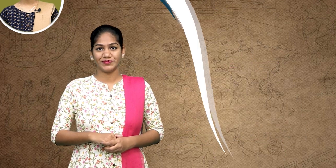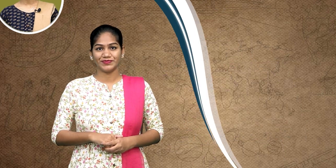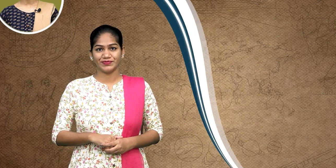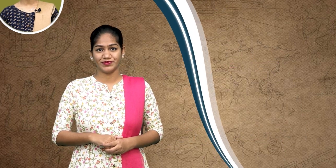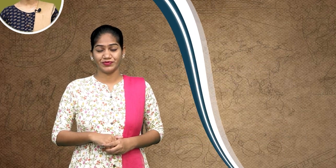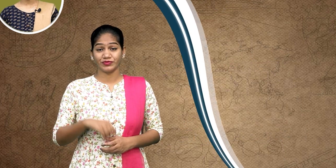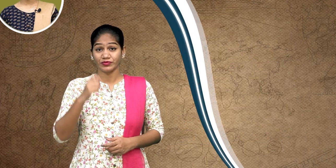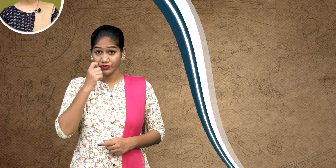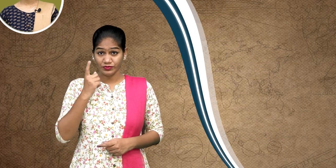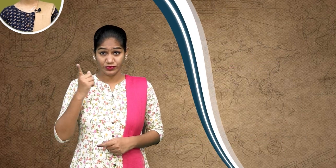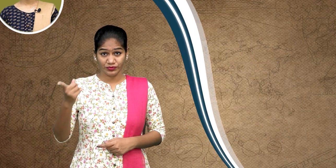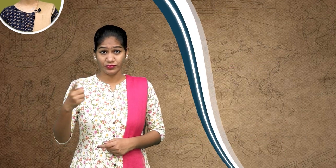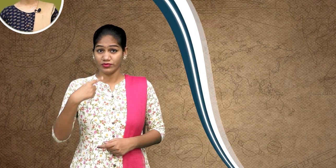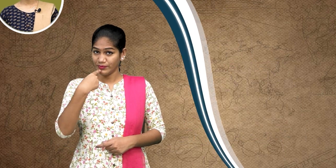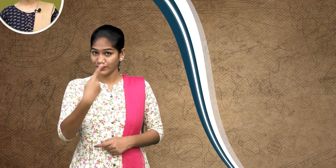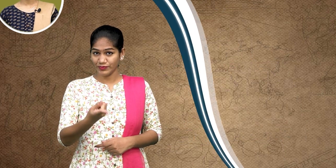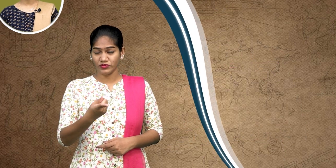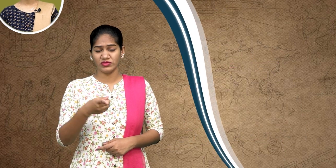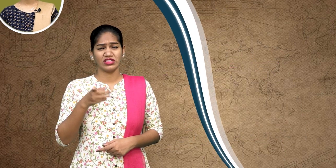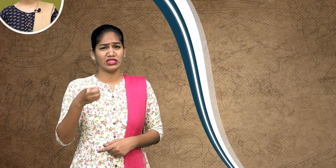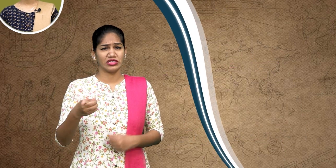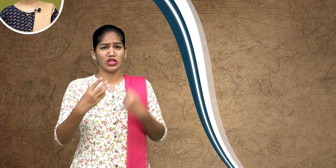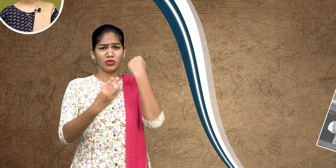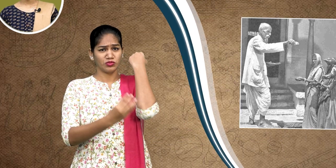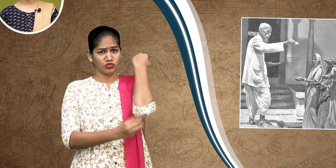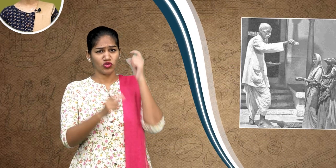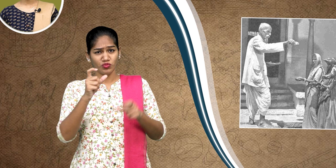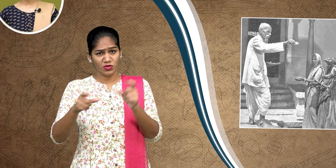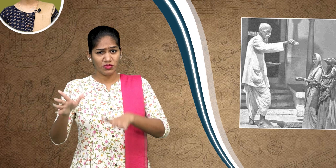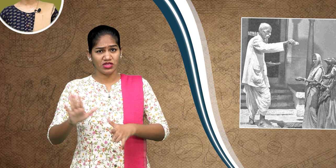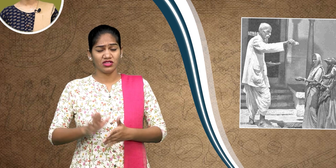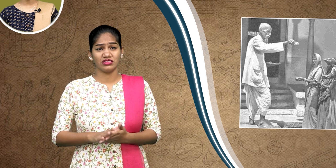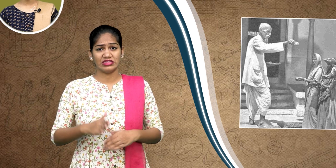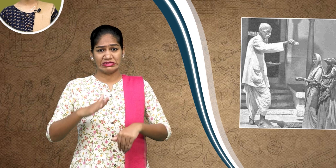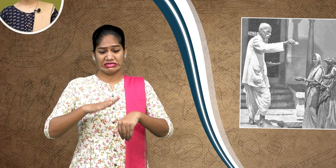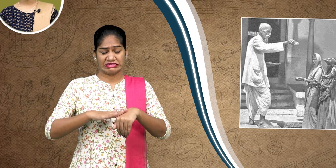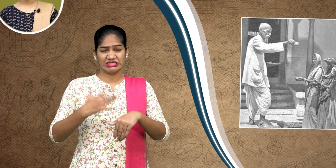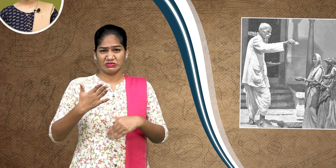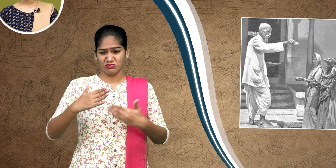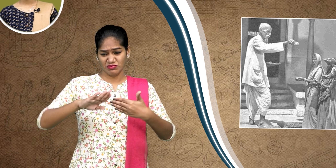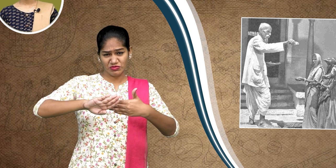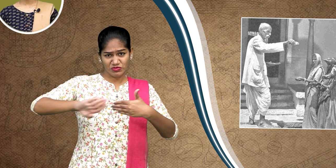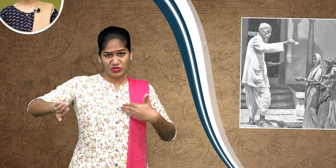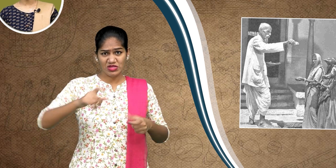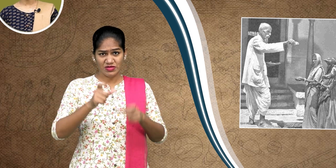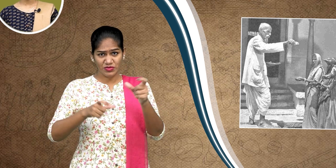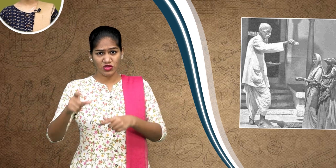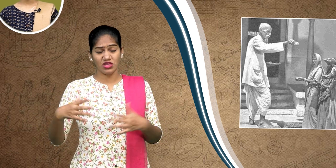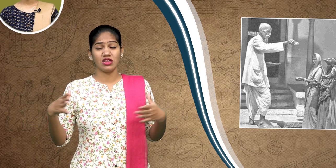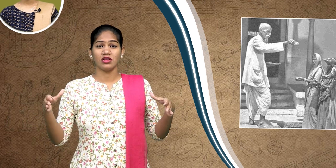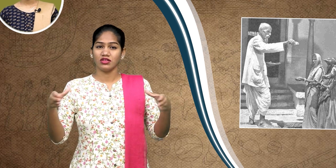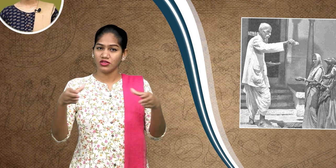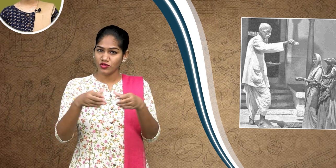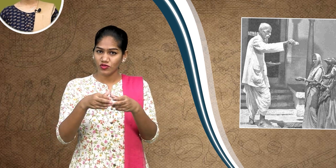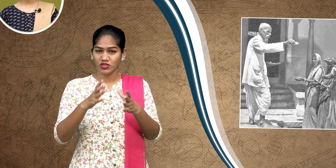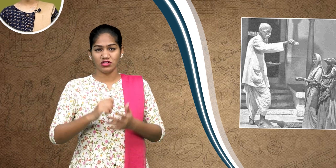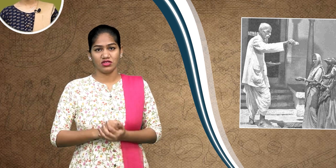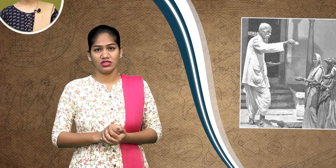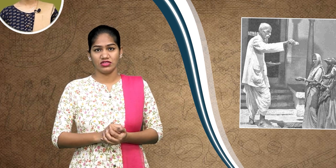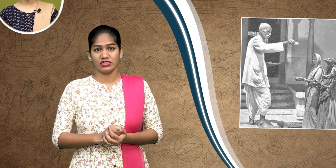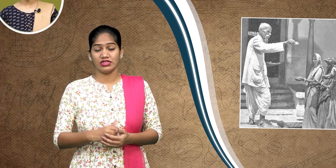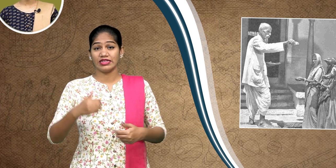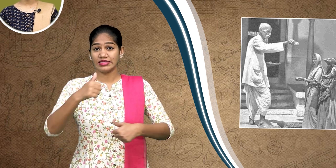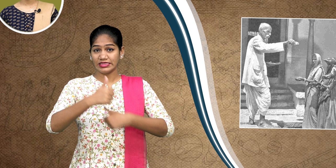He proposed that the poor and the untouchables unite to